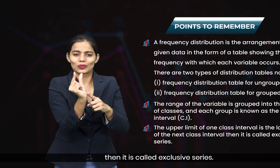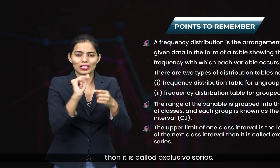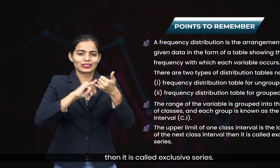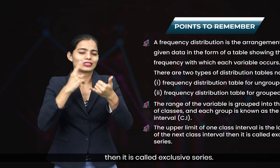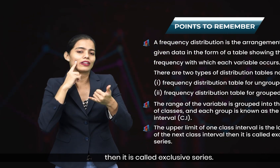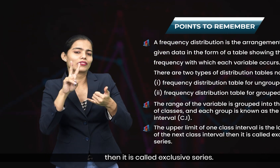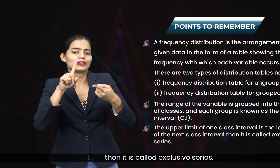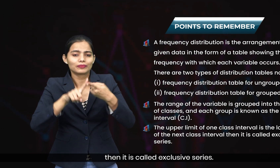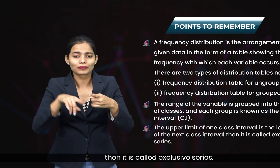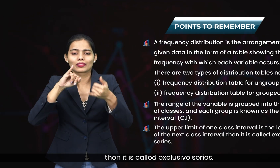series.